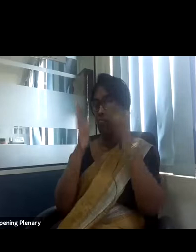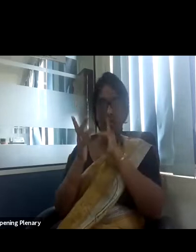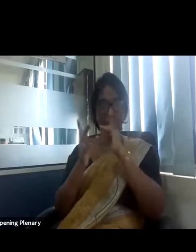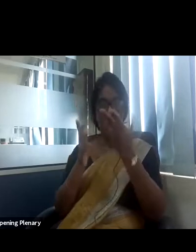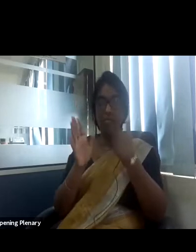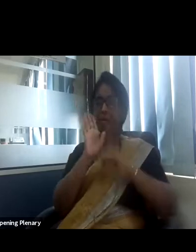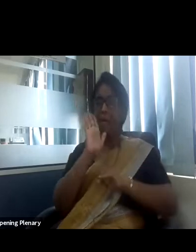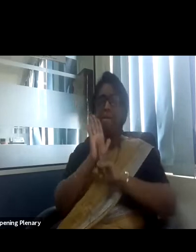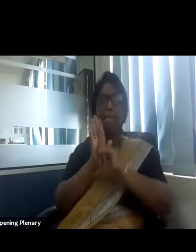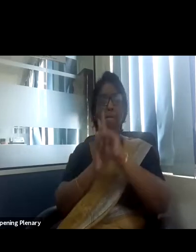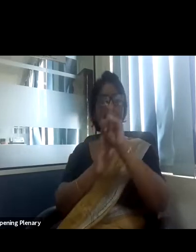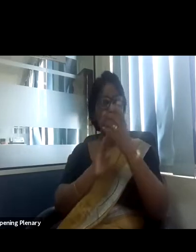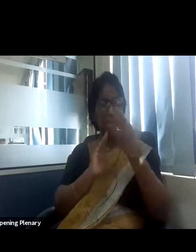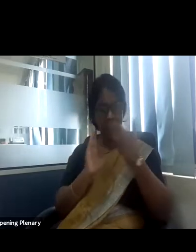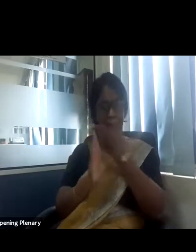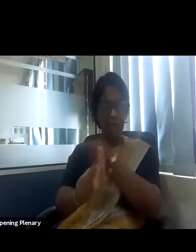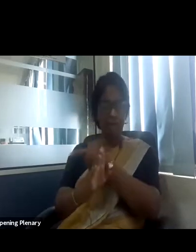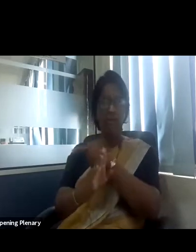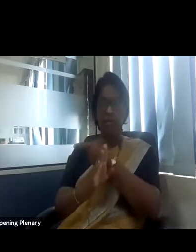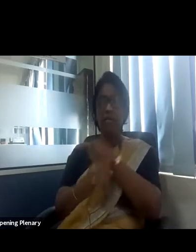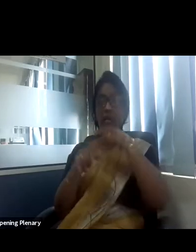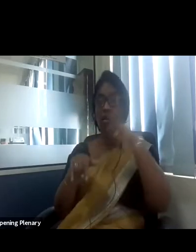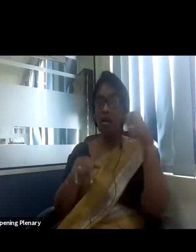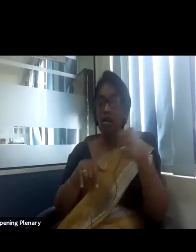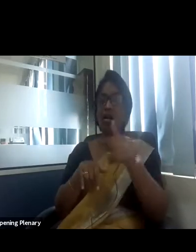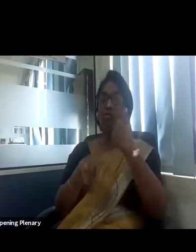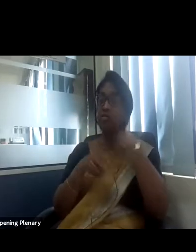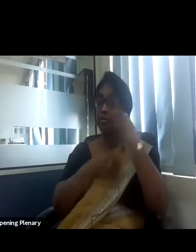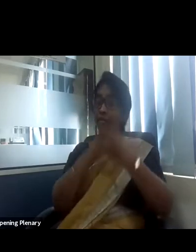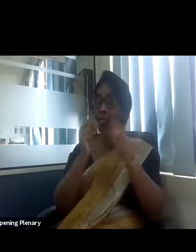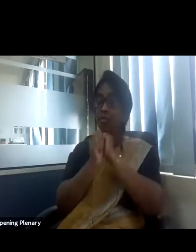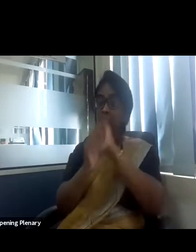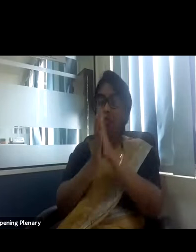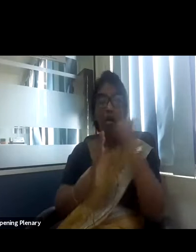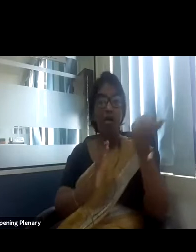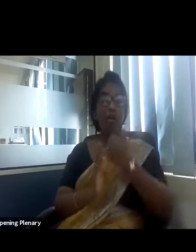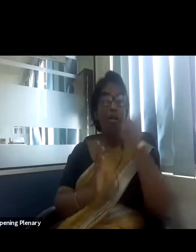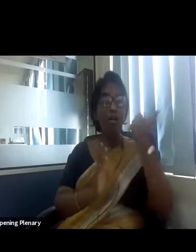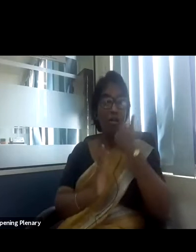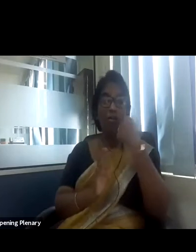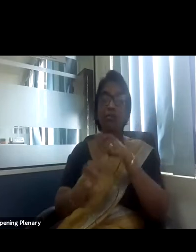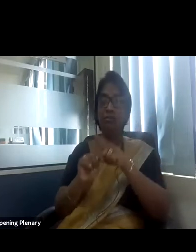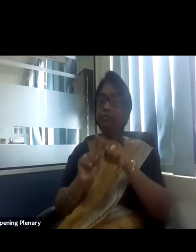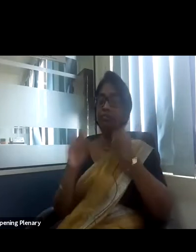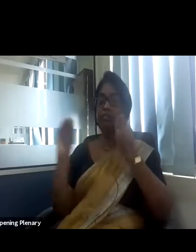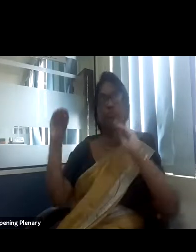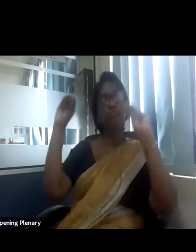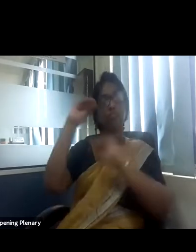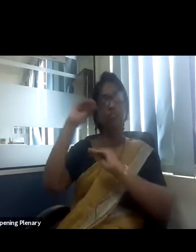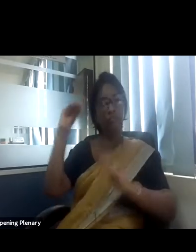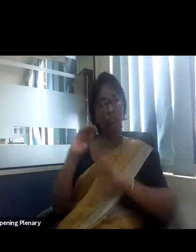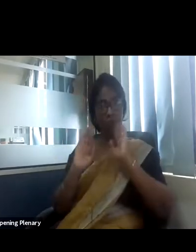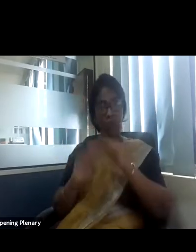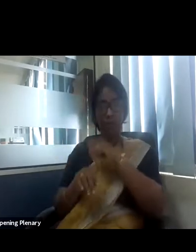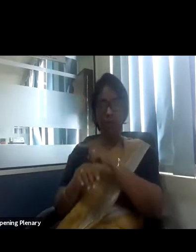is being parasitic upon its environment and upon the community in which it operates. I'm sharing these fairly strong words for a simple reason, that